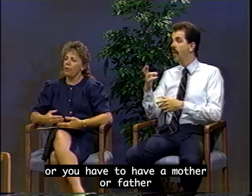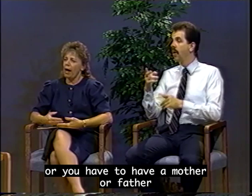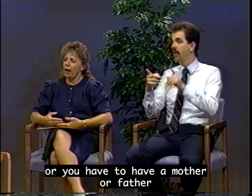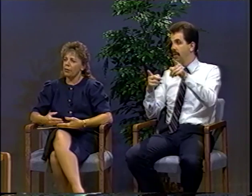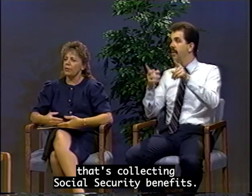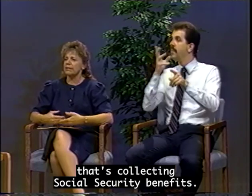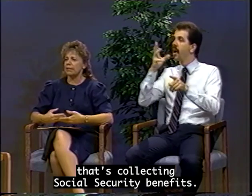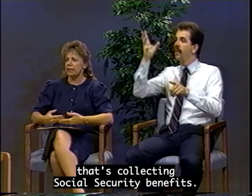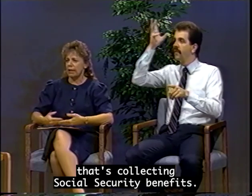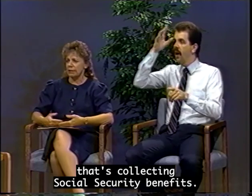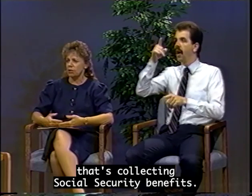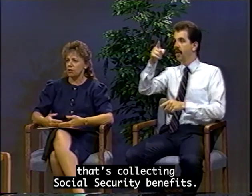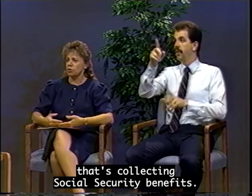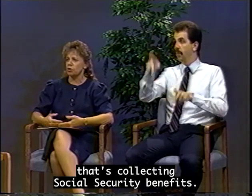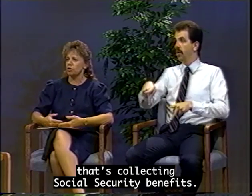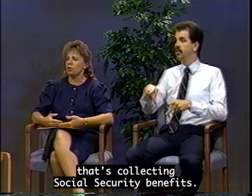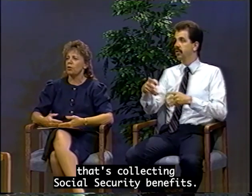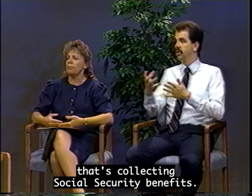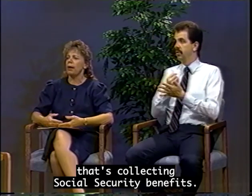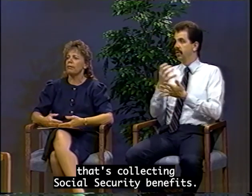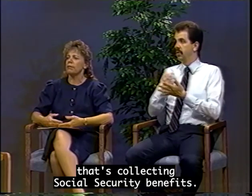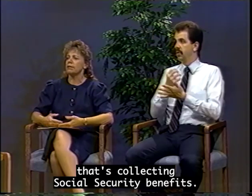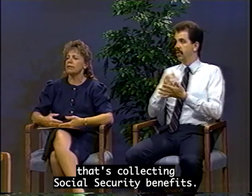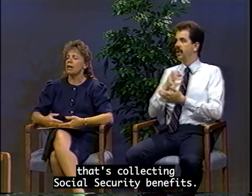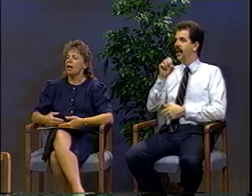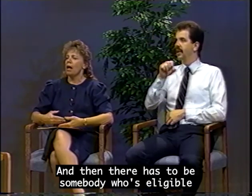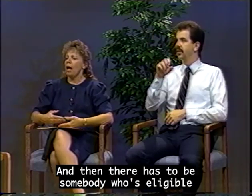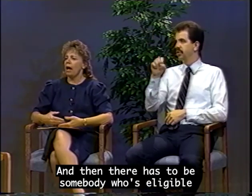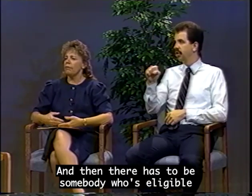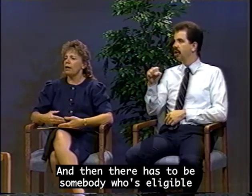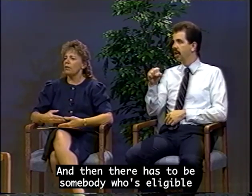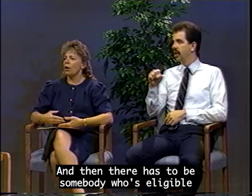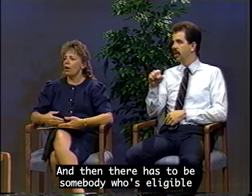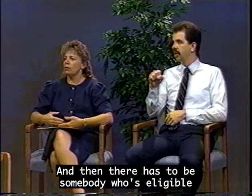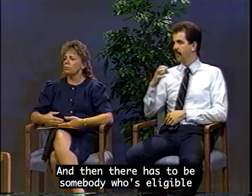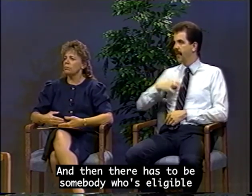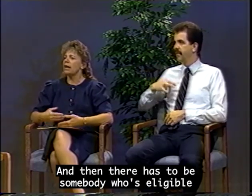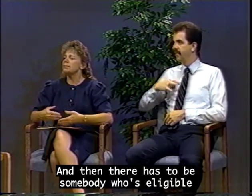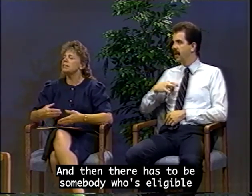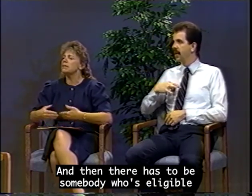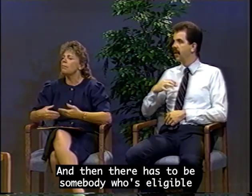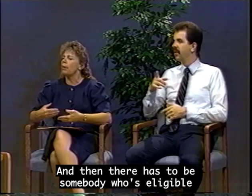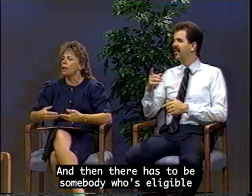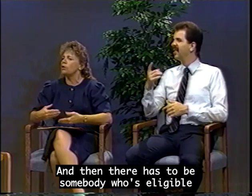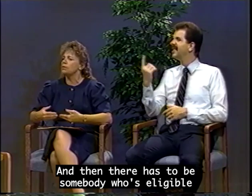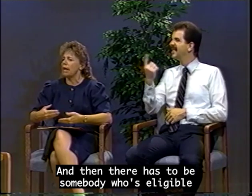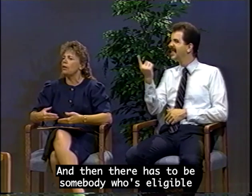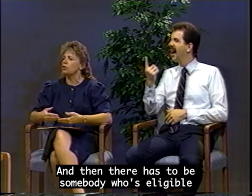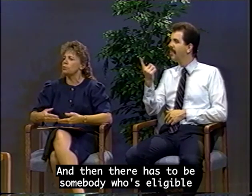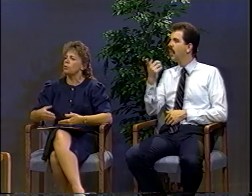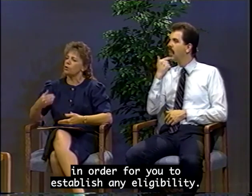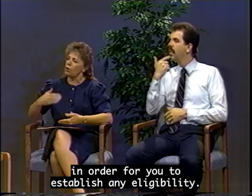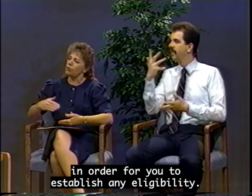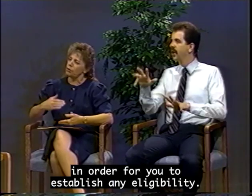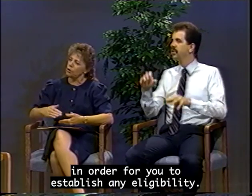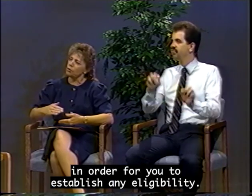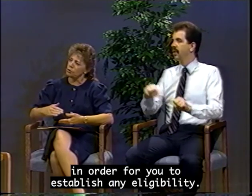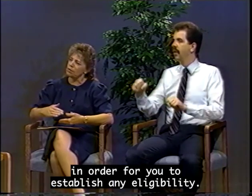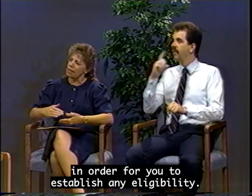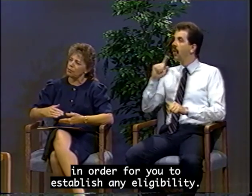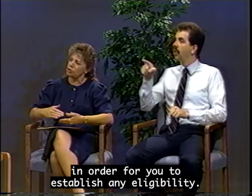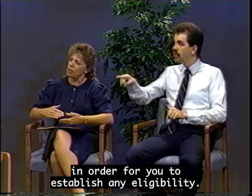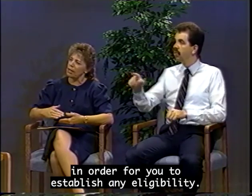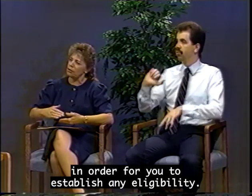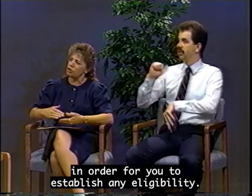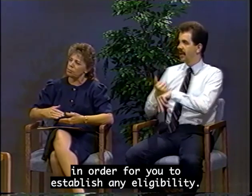mother or father that's collecting Social Security benefits. And then there has to be somebody who's eligible in order for you